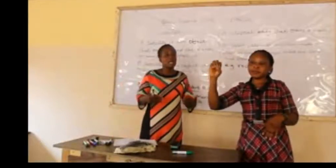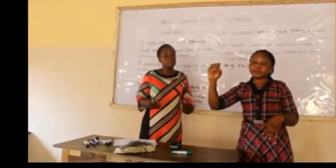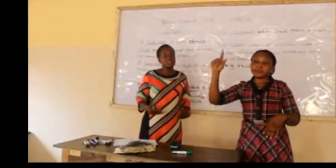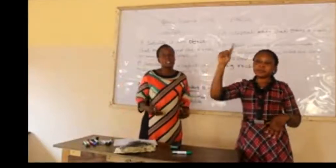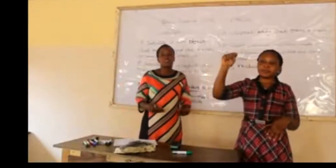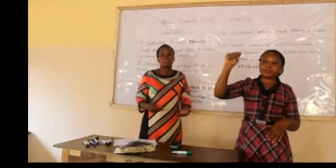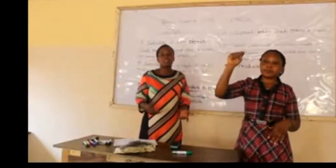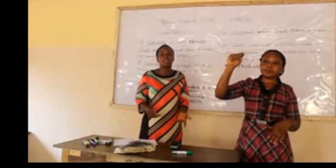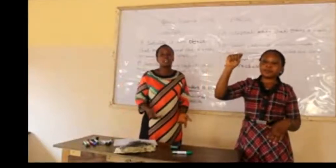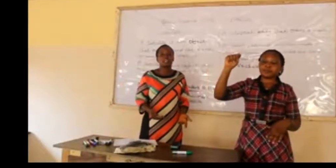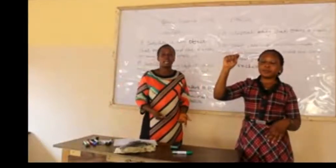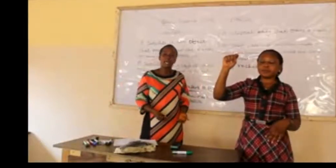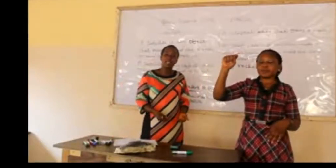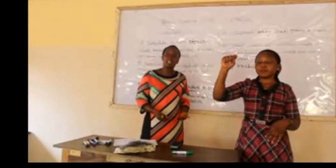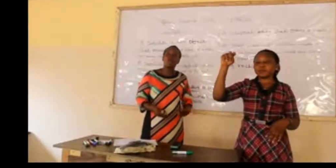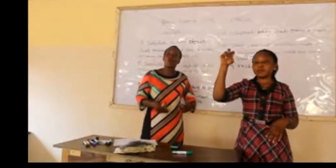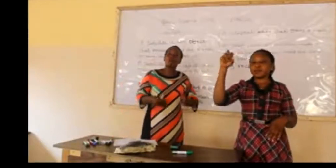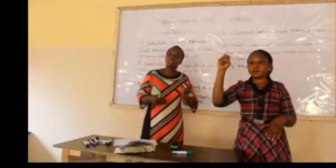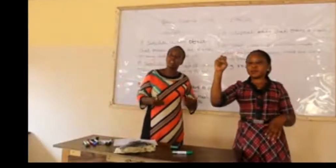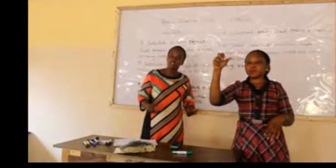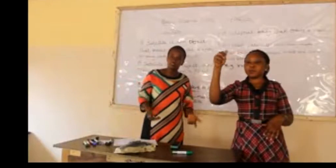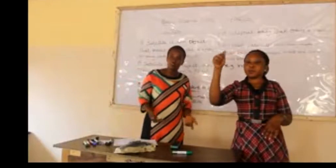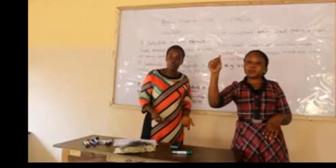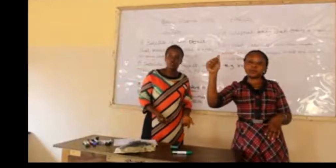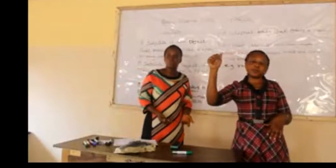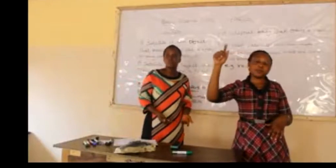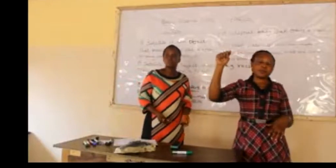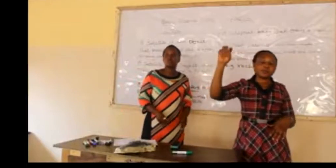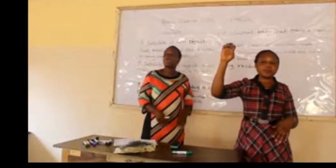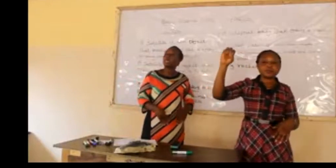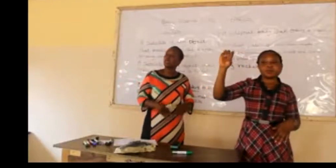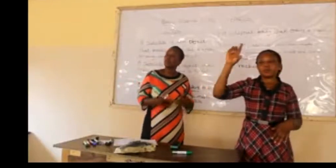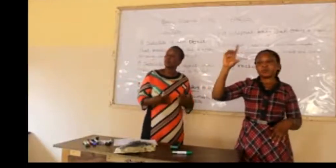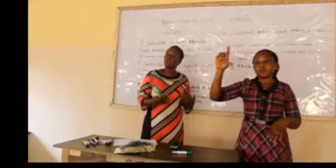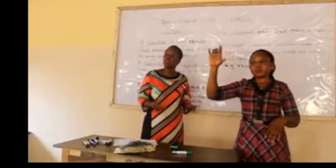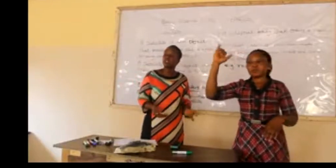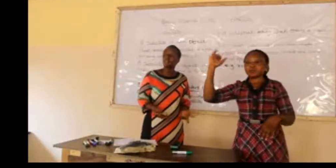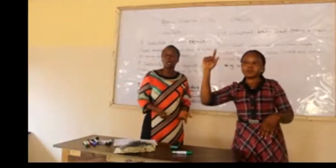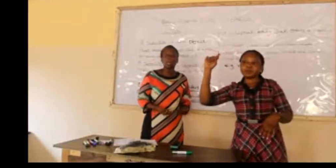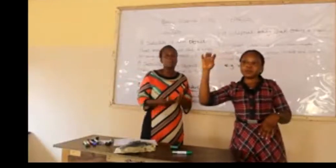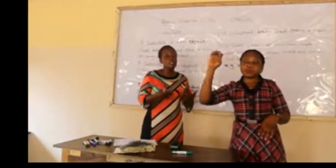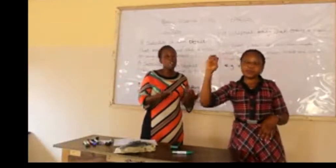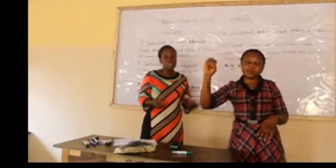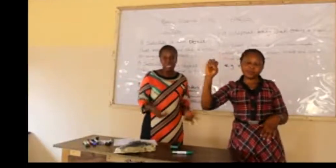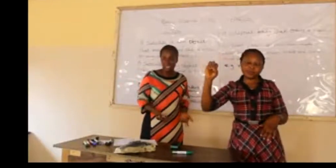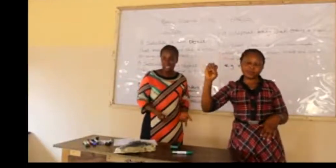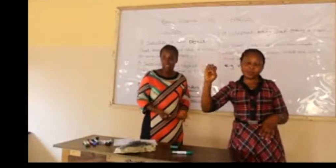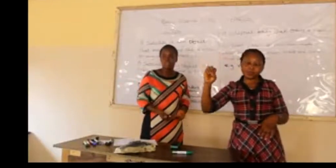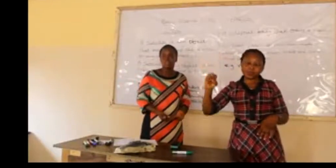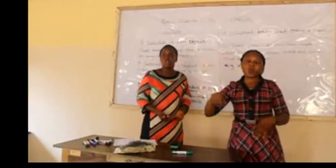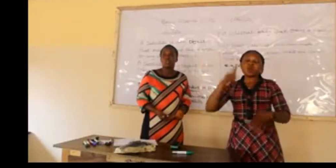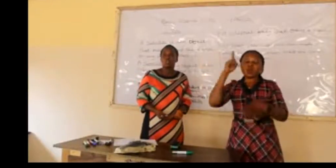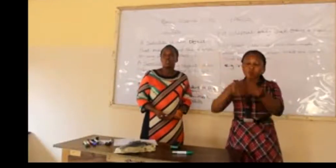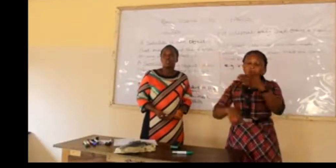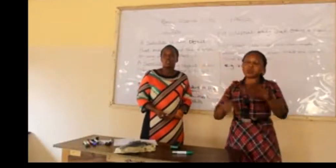produce artificial satellites? Are they of any use? Do they help us to live happily on the